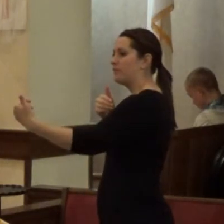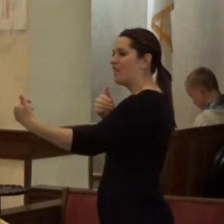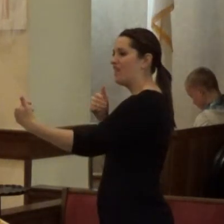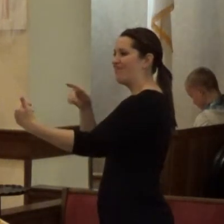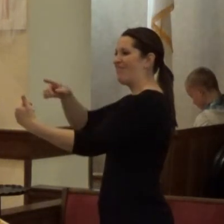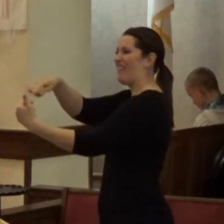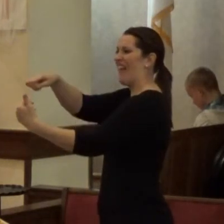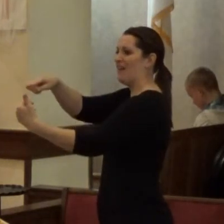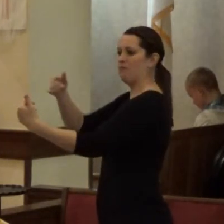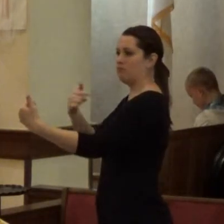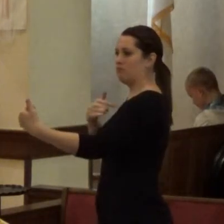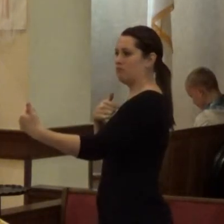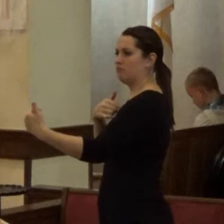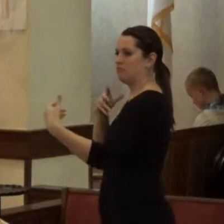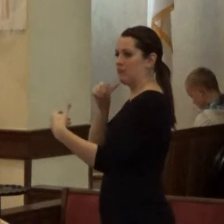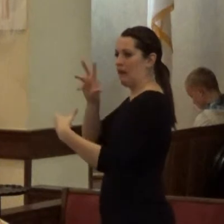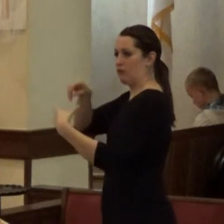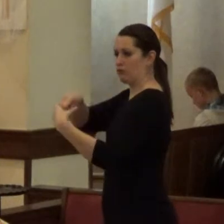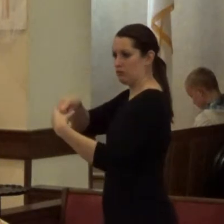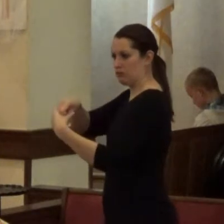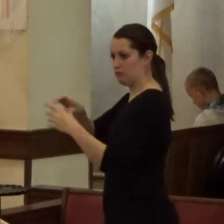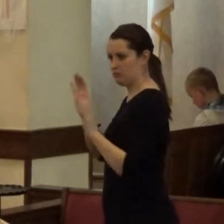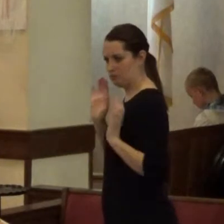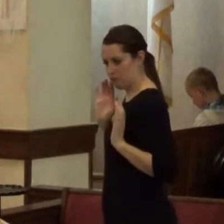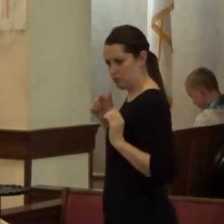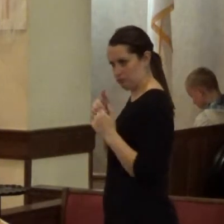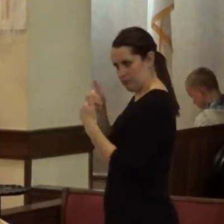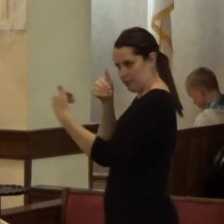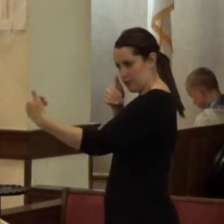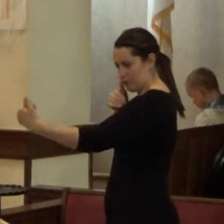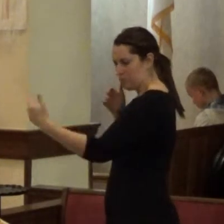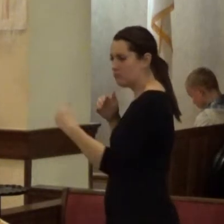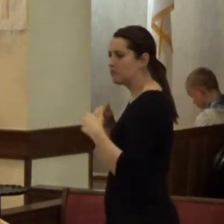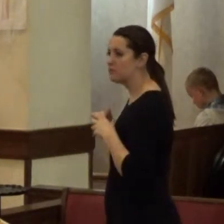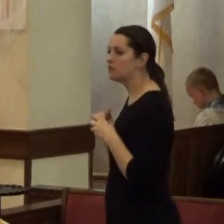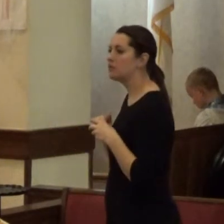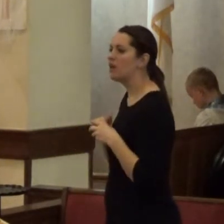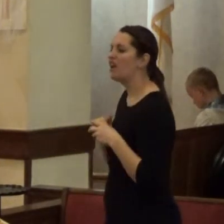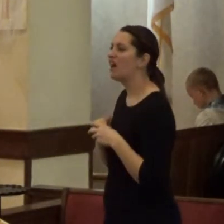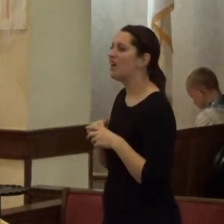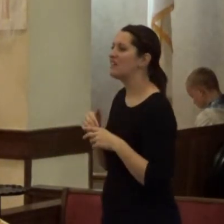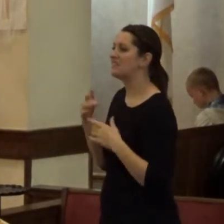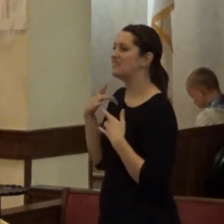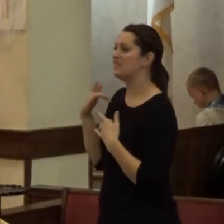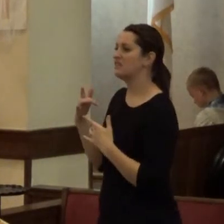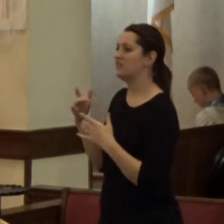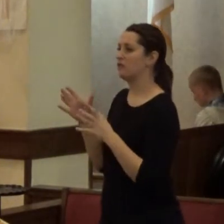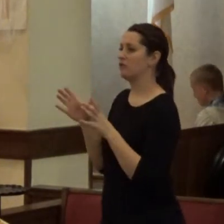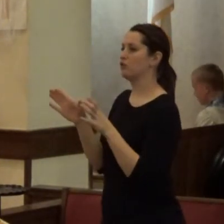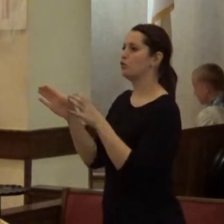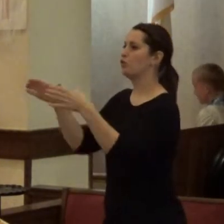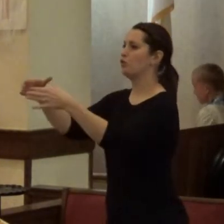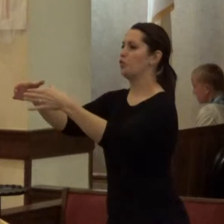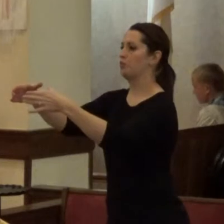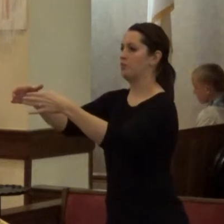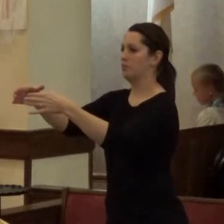from the they. You know, it's easier to deplore groups of people rather than individuals.